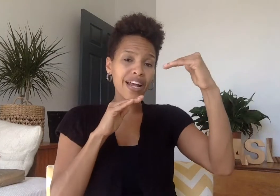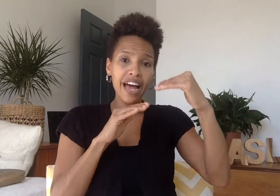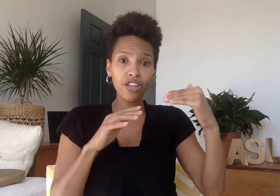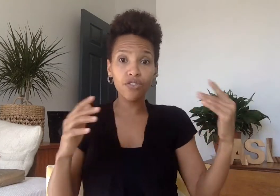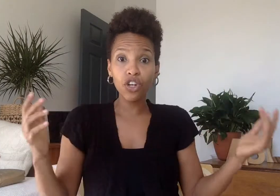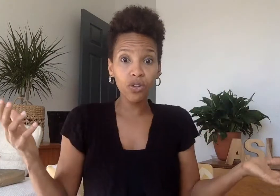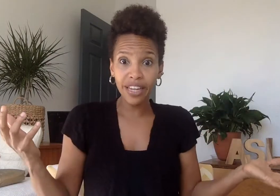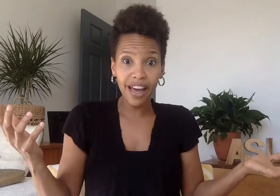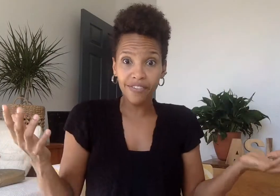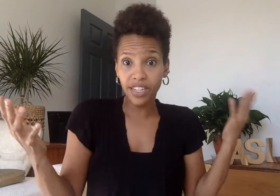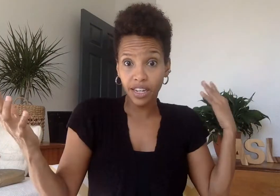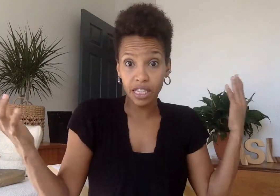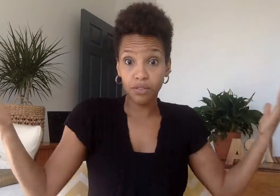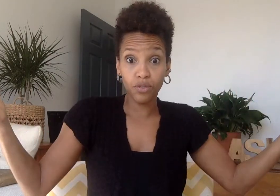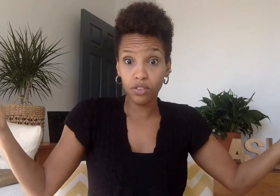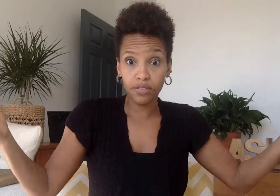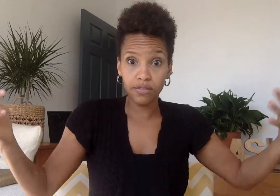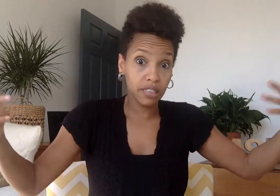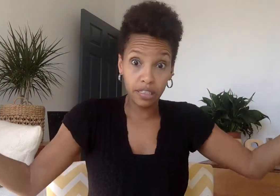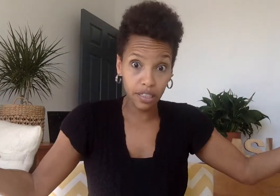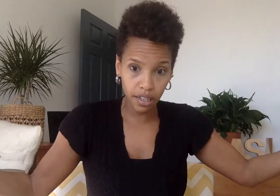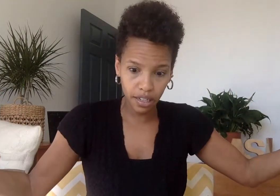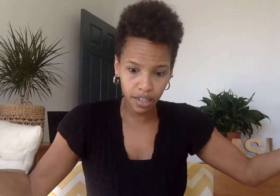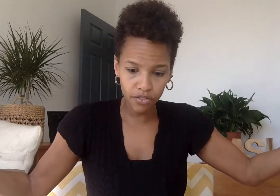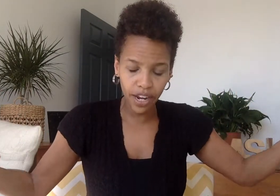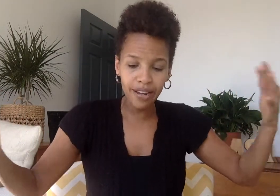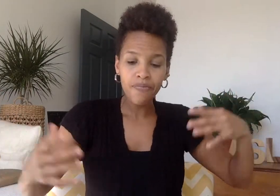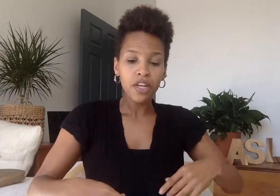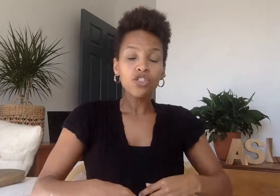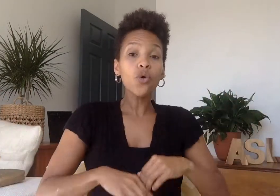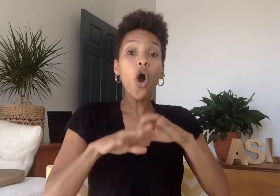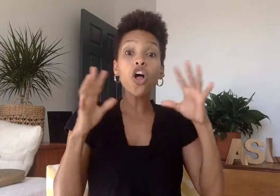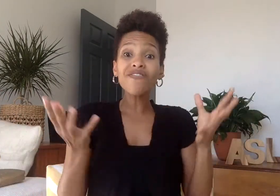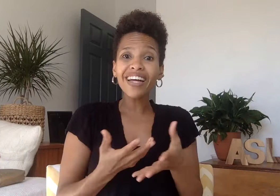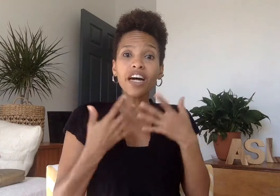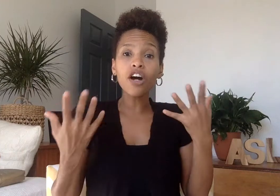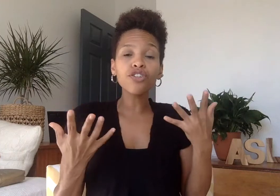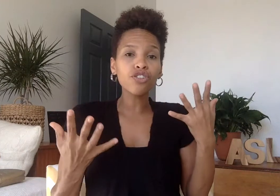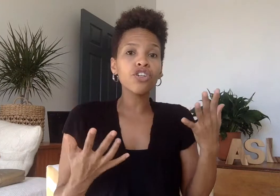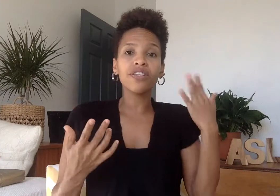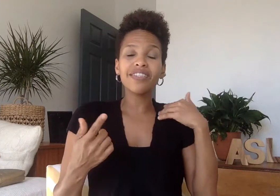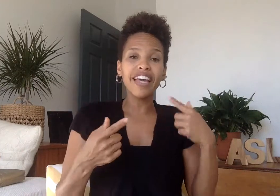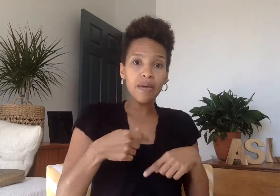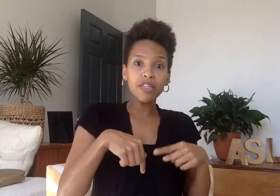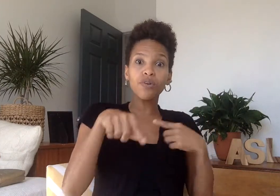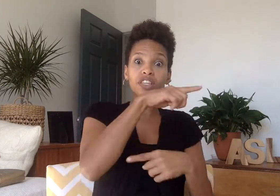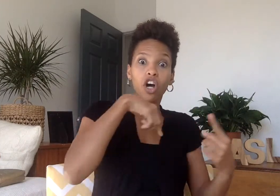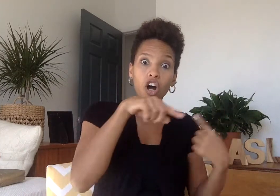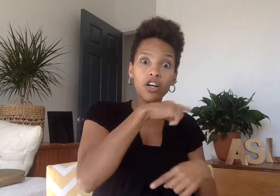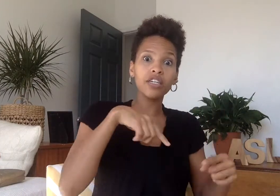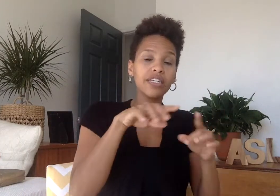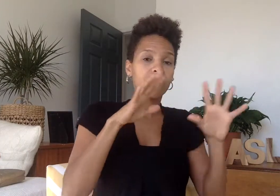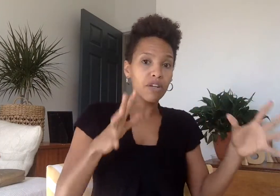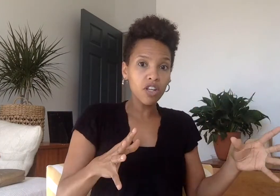at you, you only have seconds before he's going to hit you, right? So all of that's understood. The same as with the car, middle of the